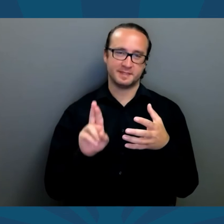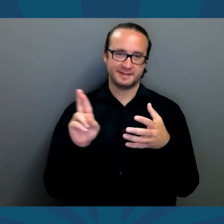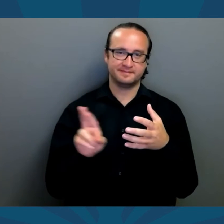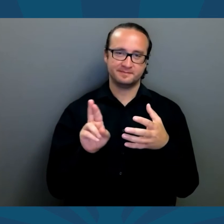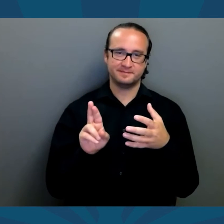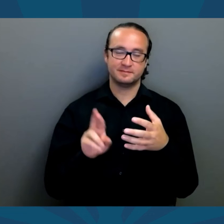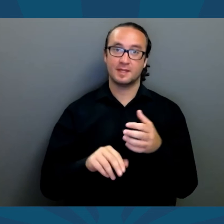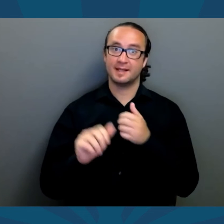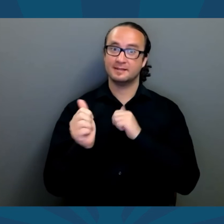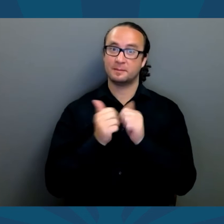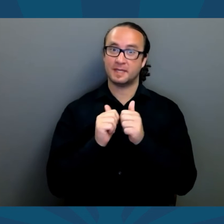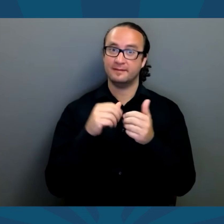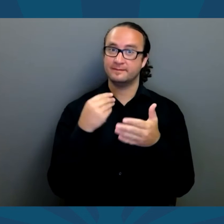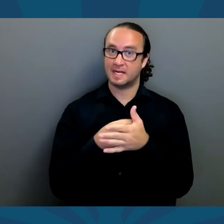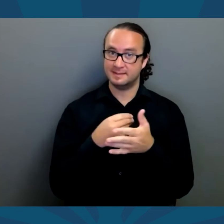Party, Republican.